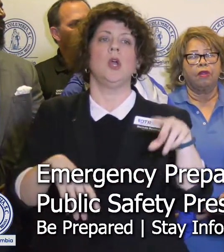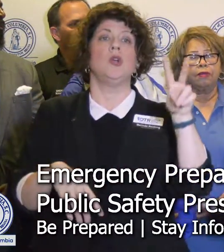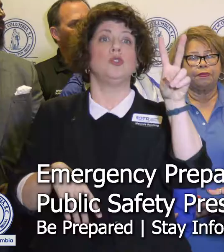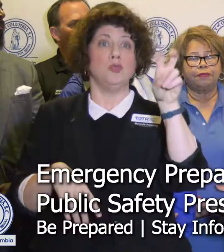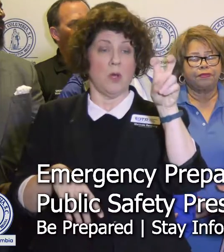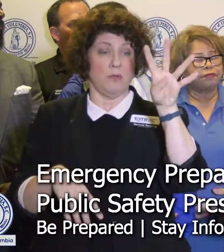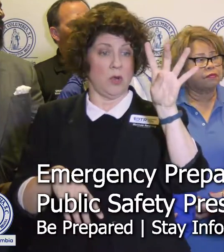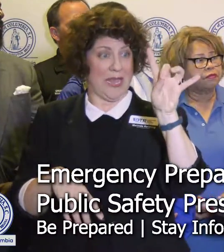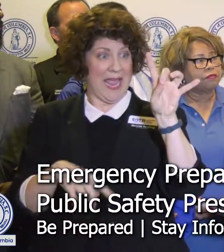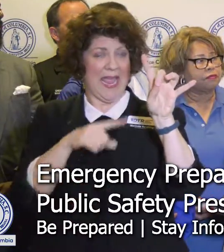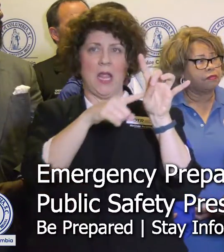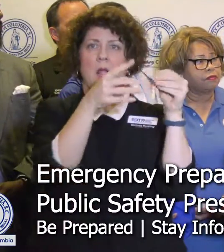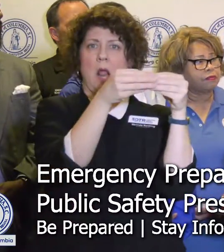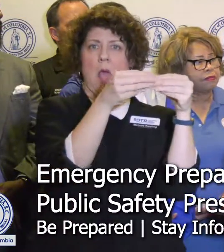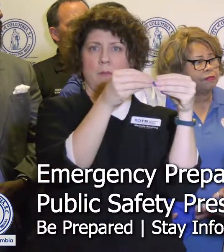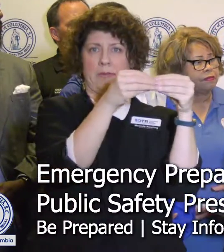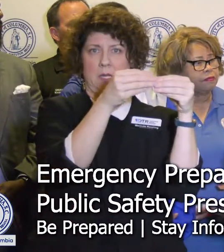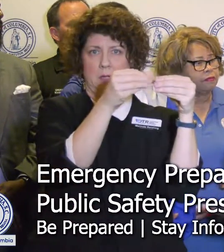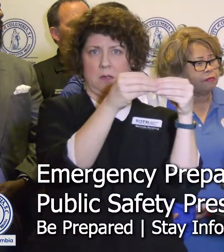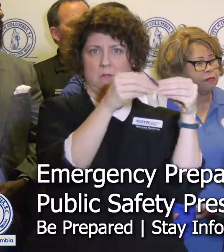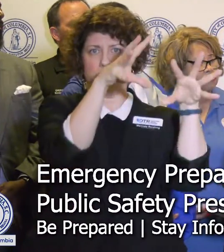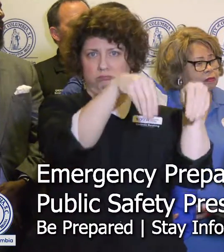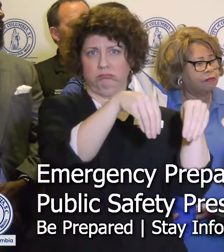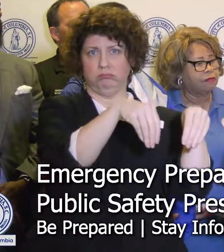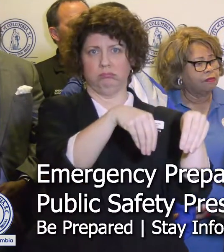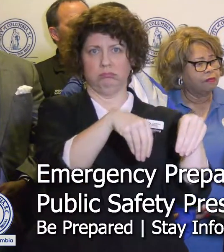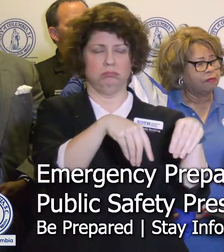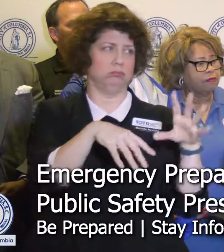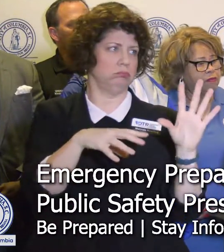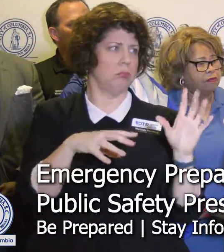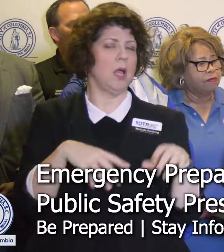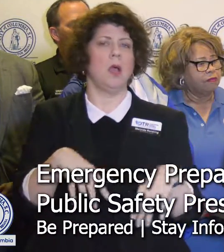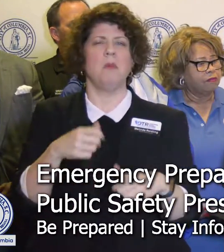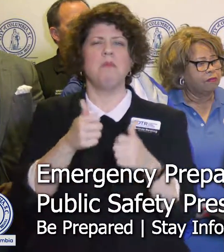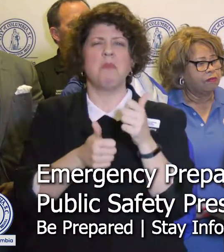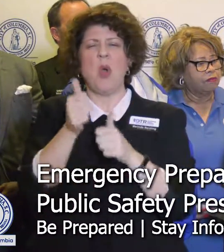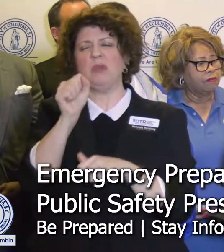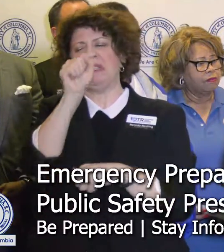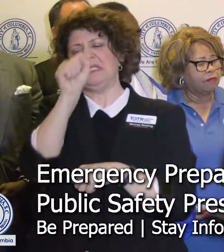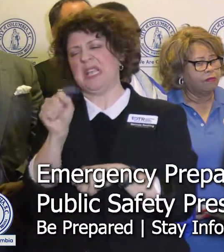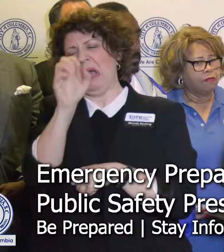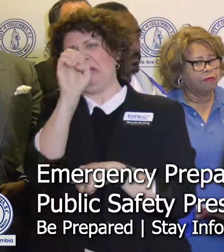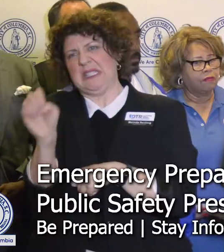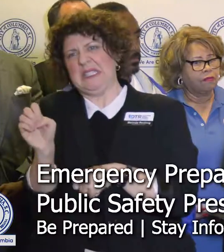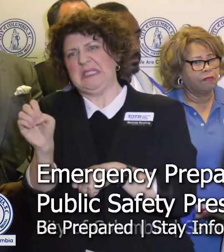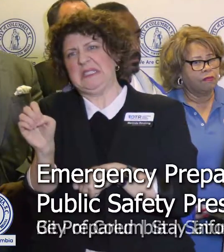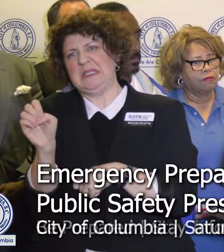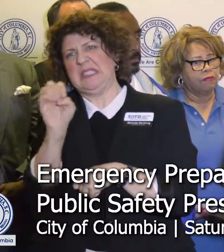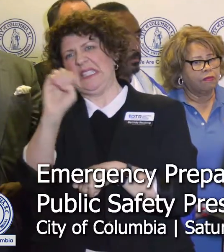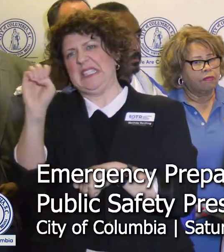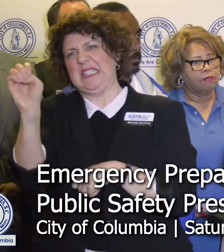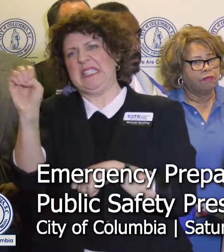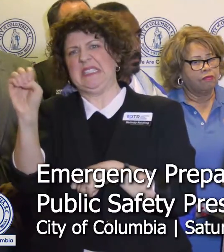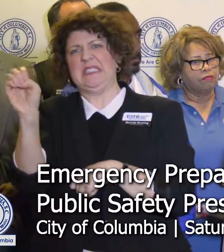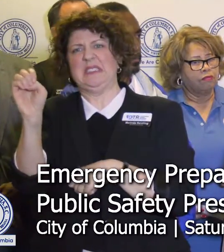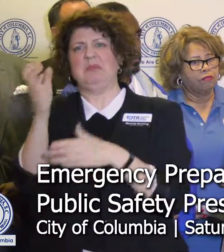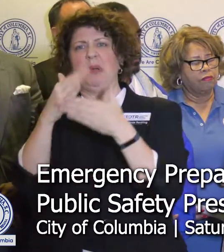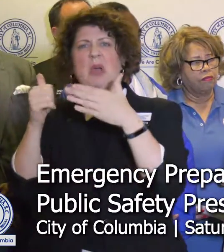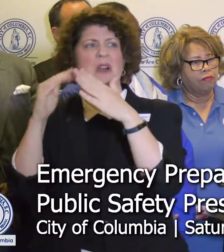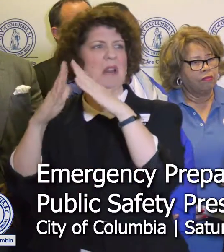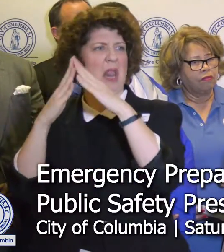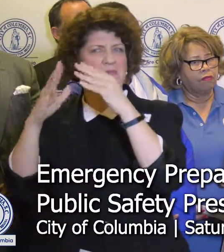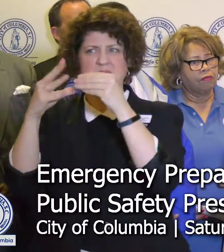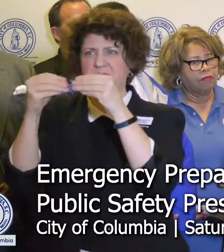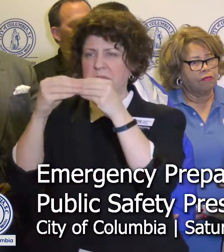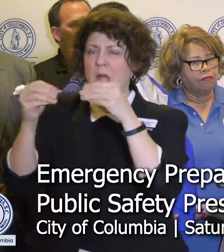them, and in Columbia, most of them focused in the southeast to eastern side of town. And I